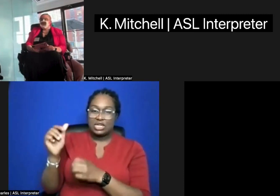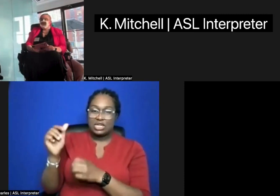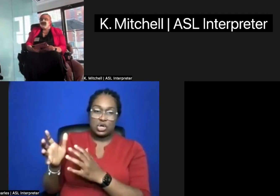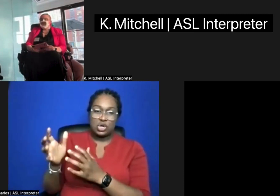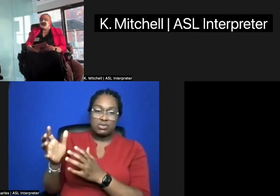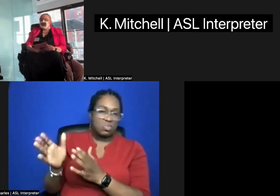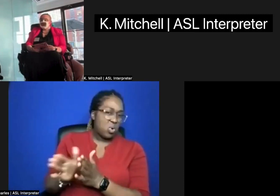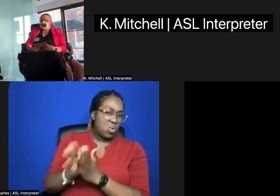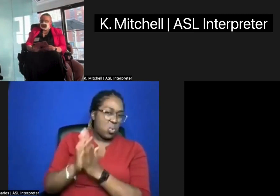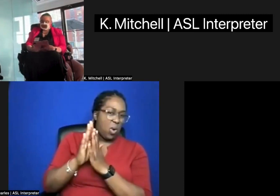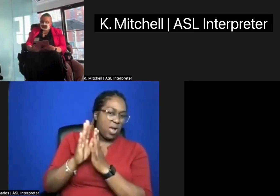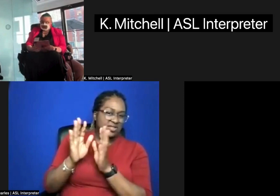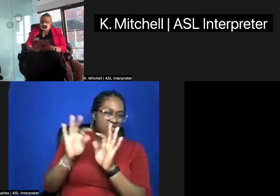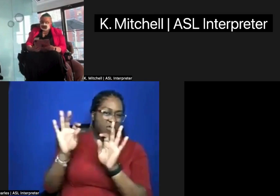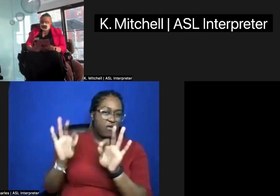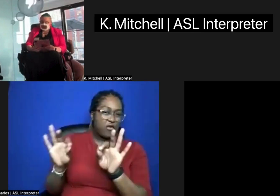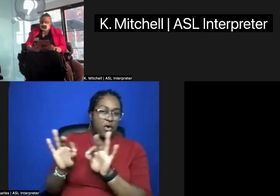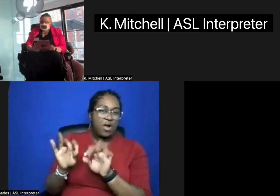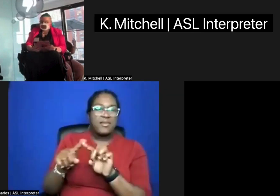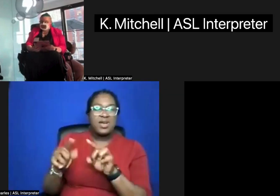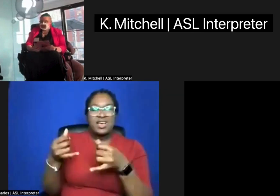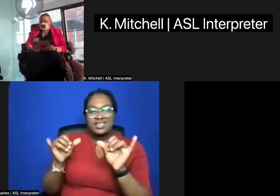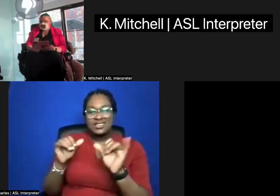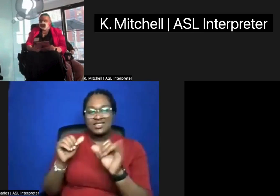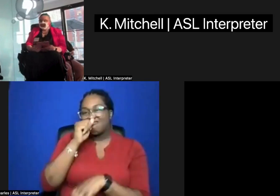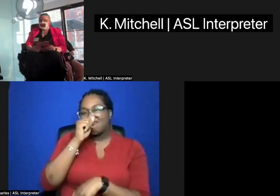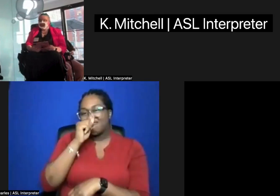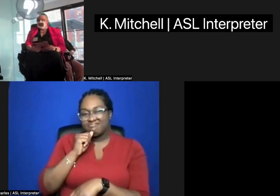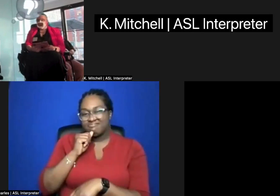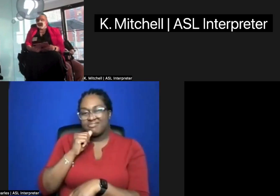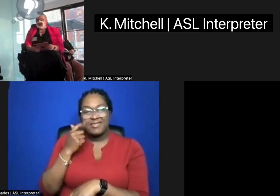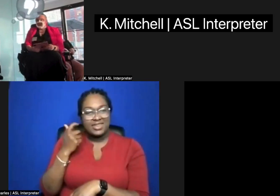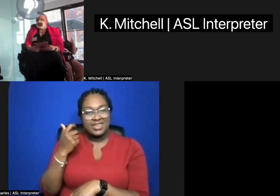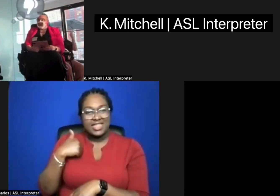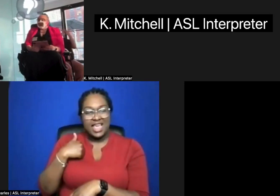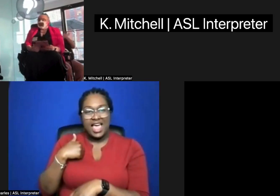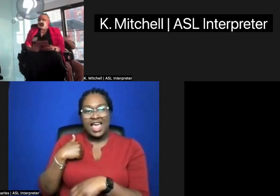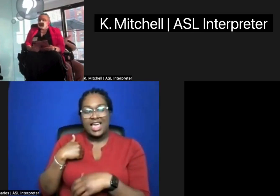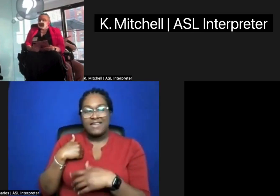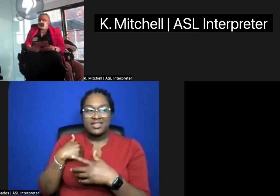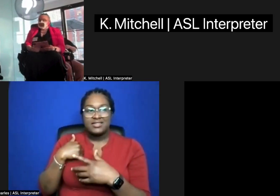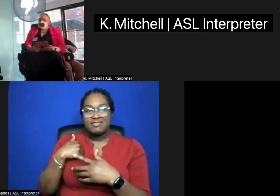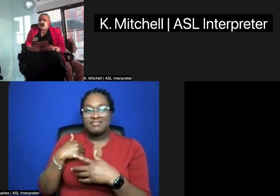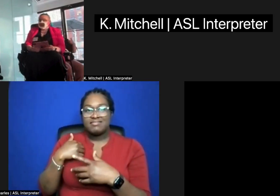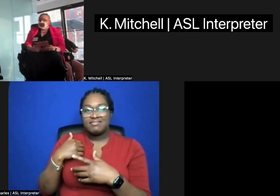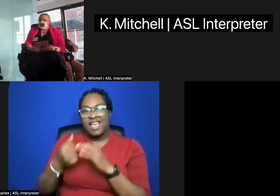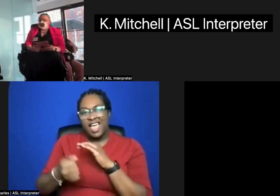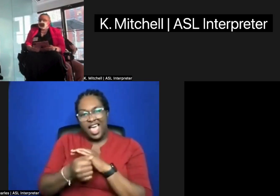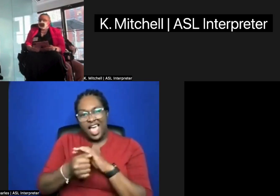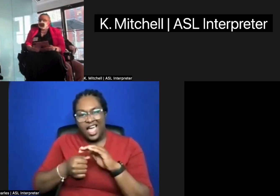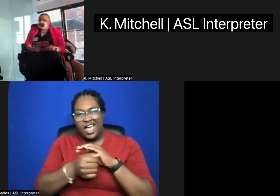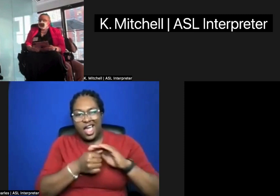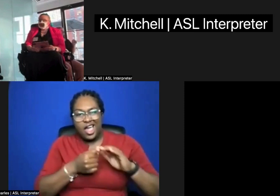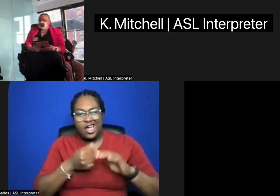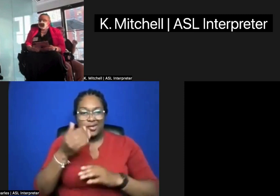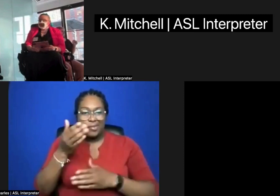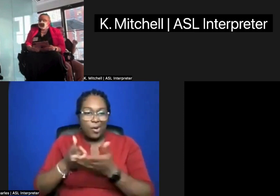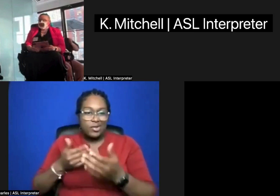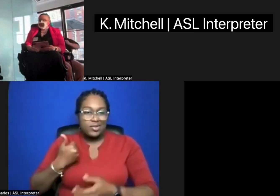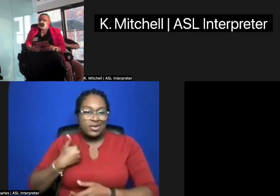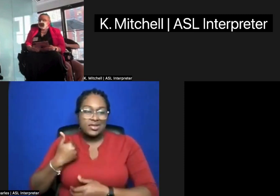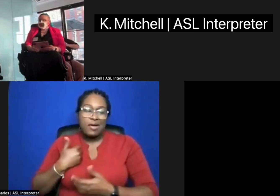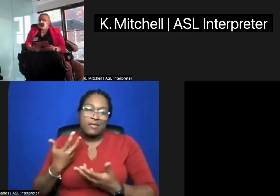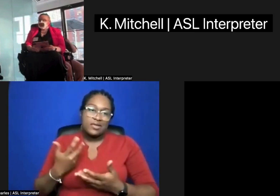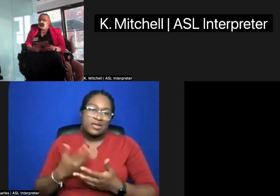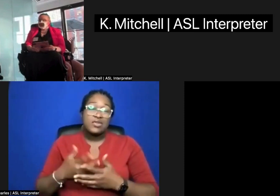because, I'm having to mask, parts of my being. So you really want to keep